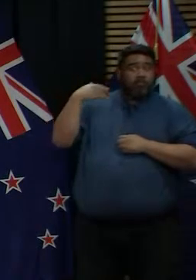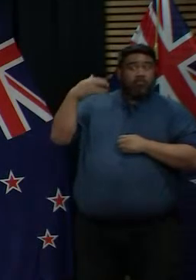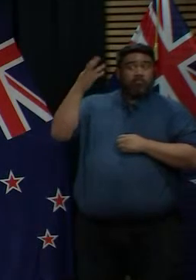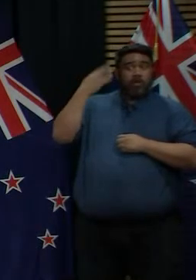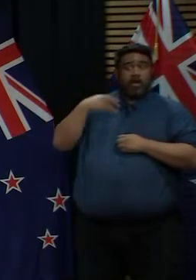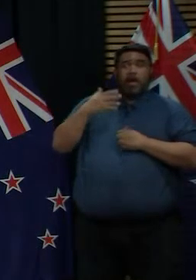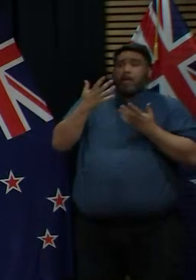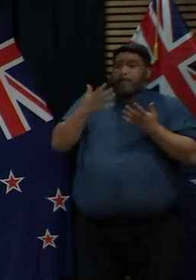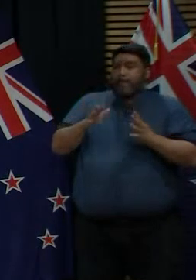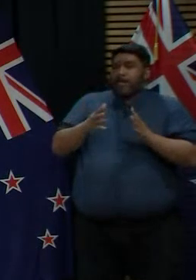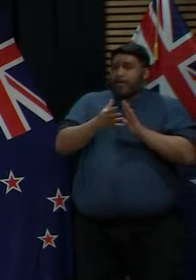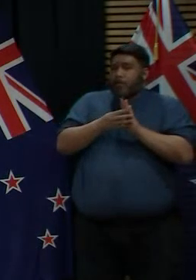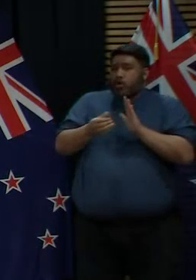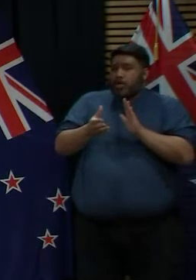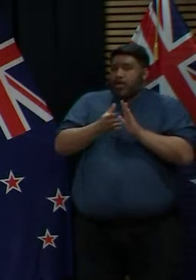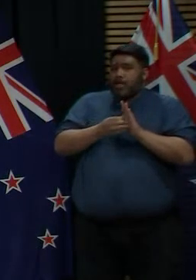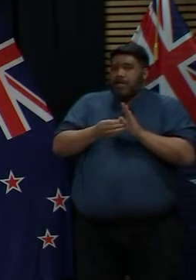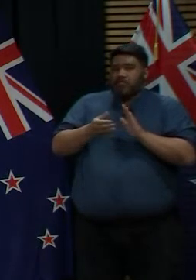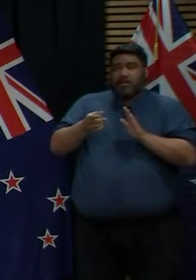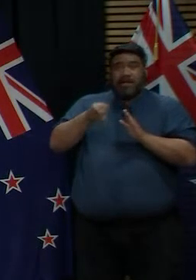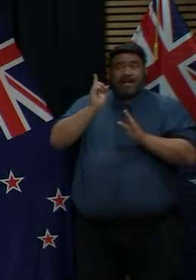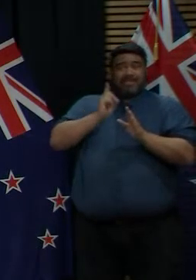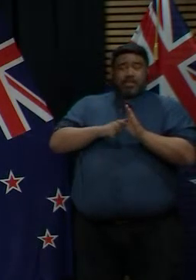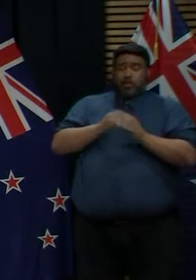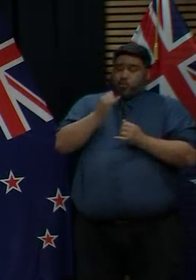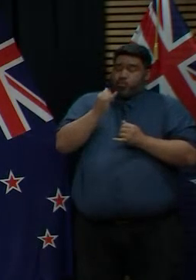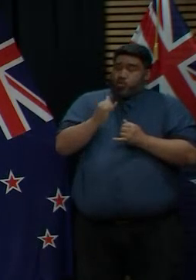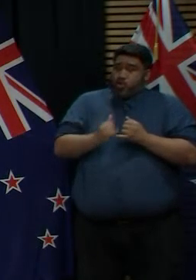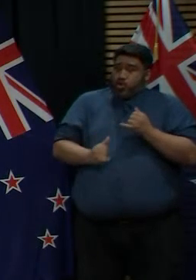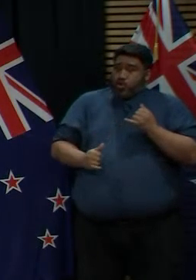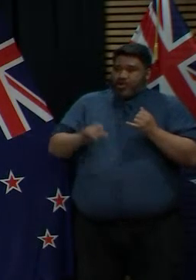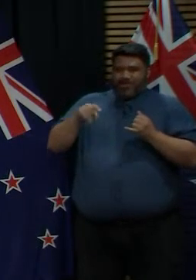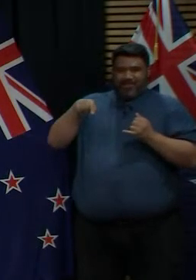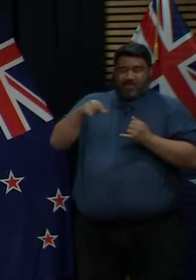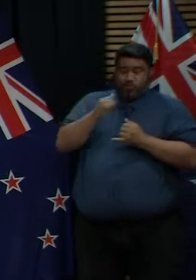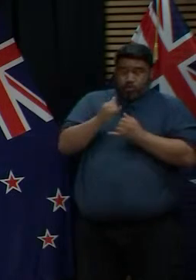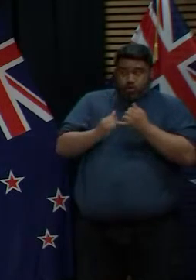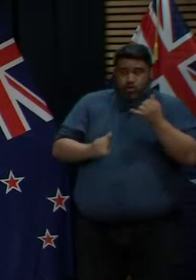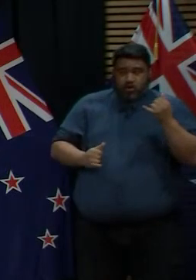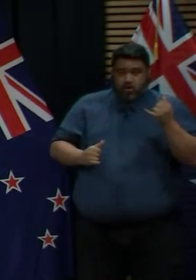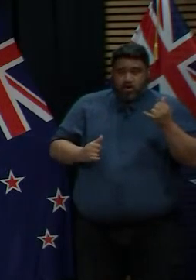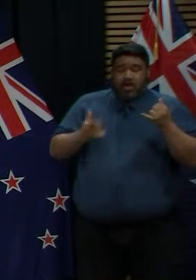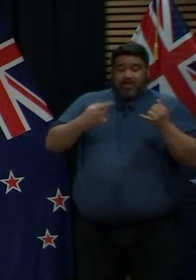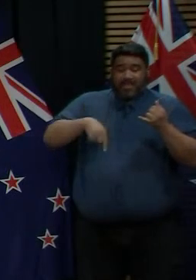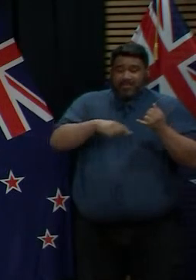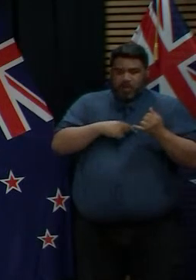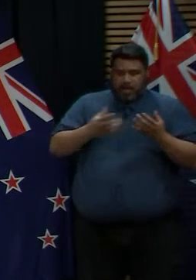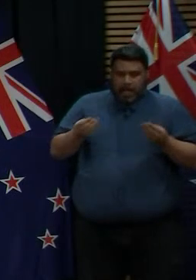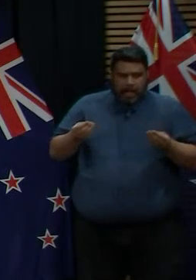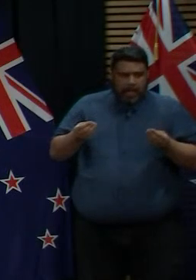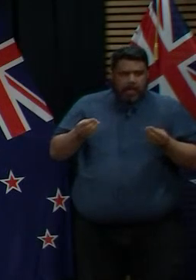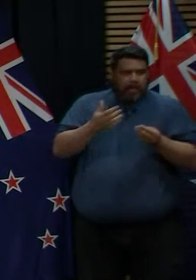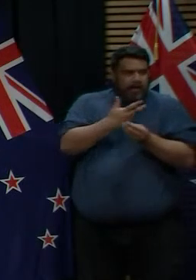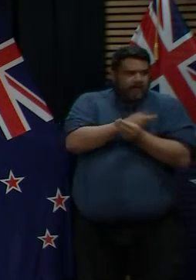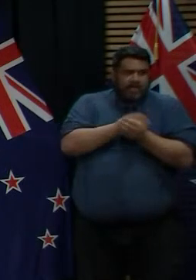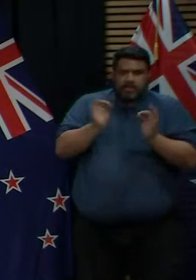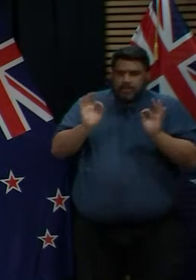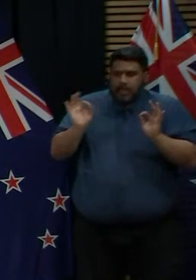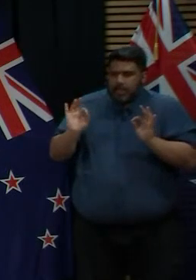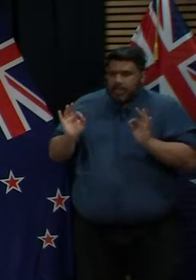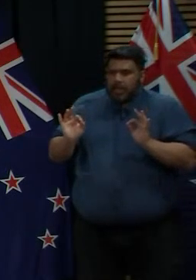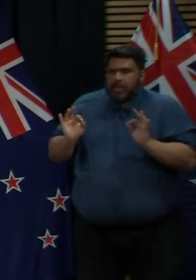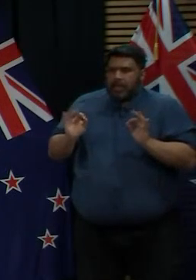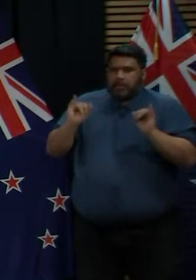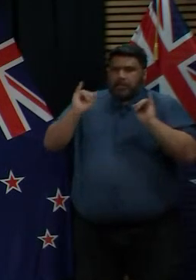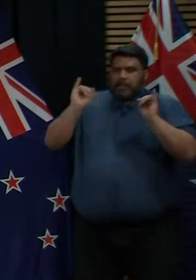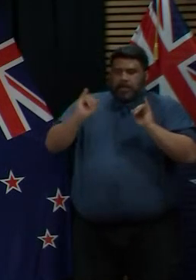than this at the beginning of Covid-19. And we then, as a result of that, designed a plan that meant none of that came to fruition. And